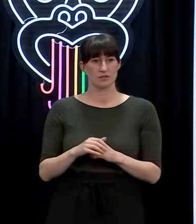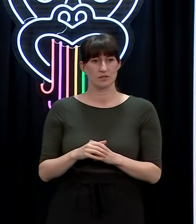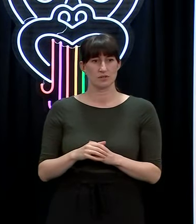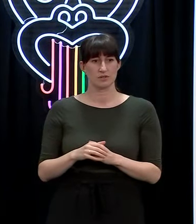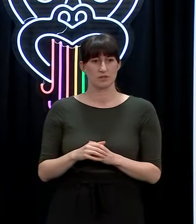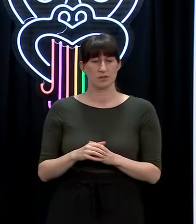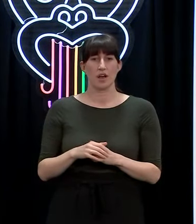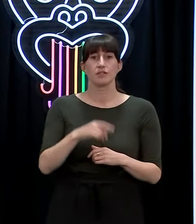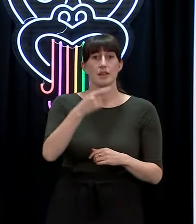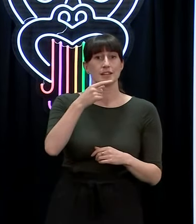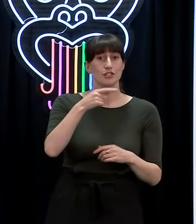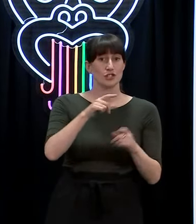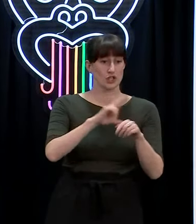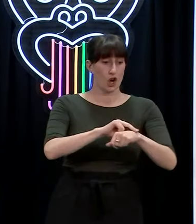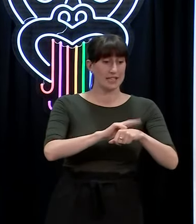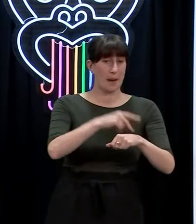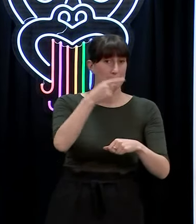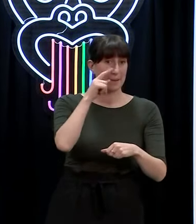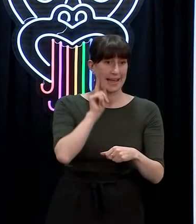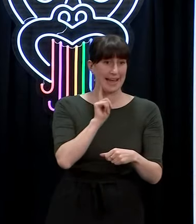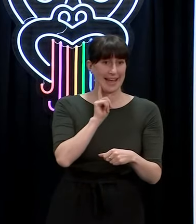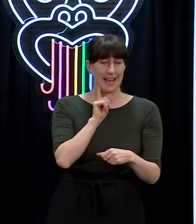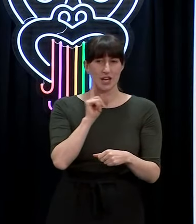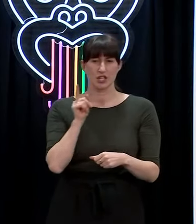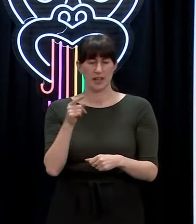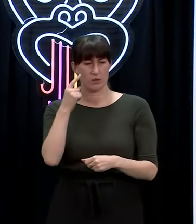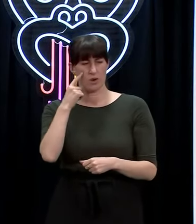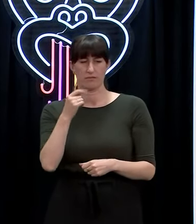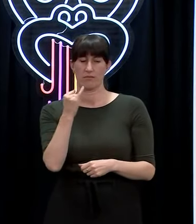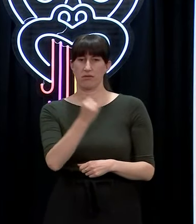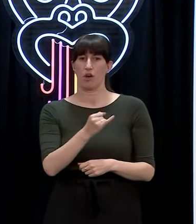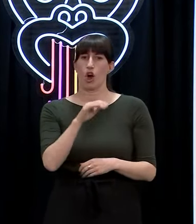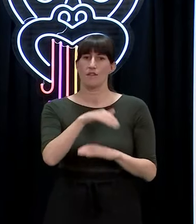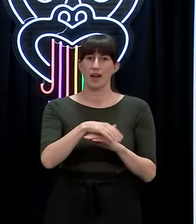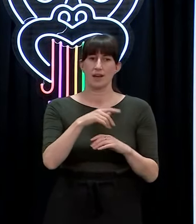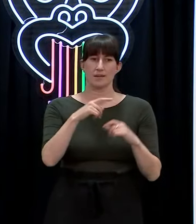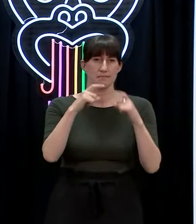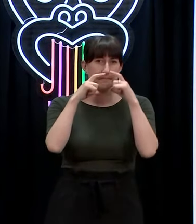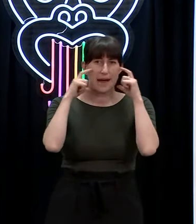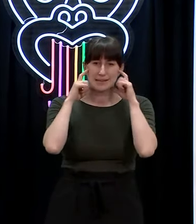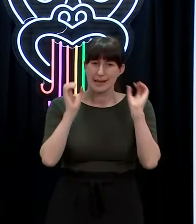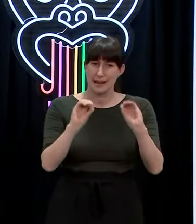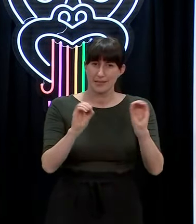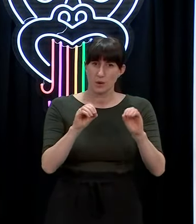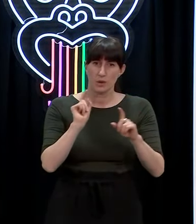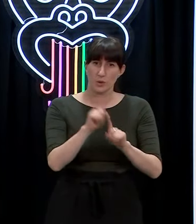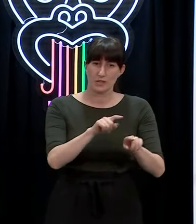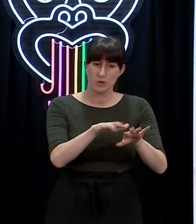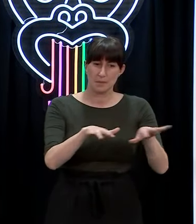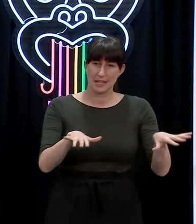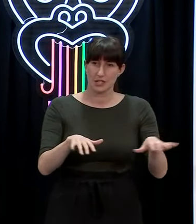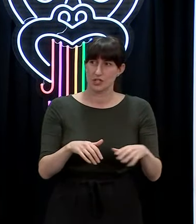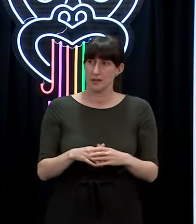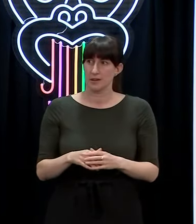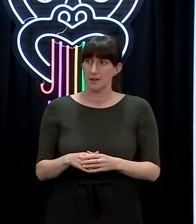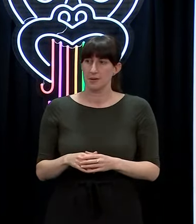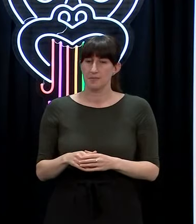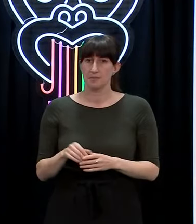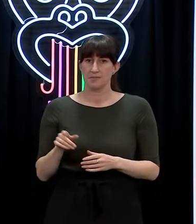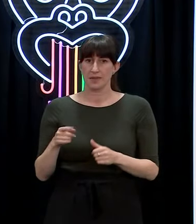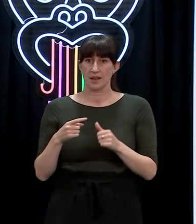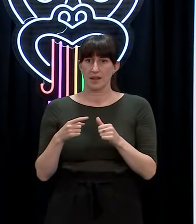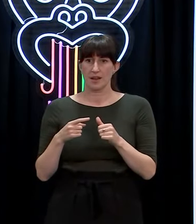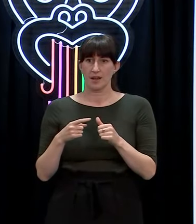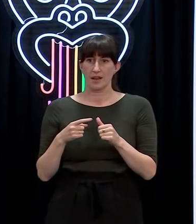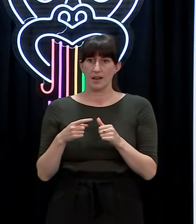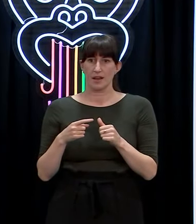morning that thought leaders should lead by example. I do completely agree with that. I can only take from that she does not regard herself as